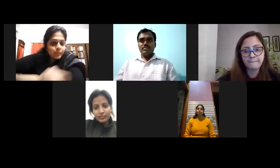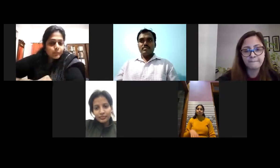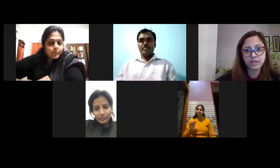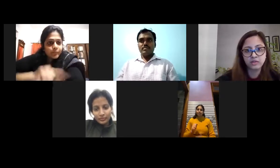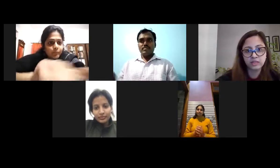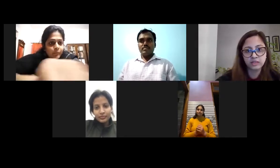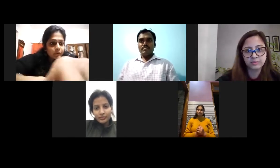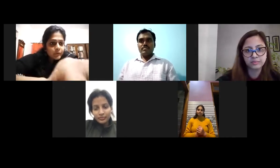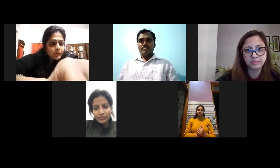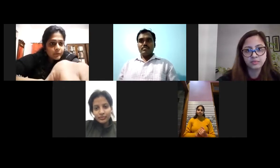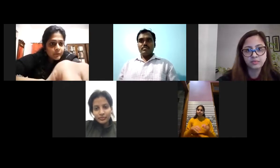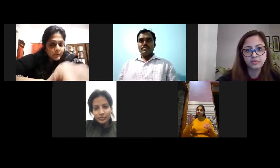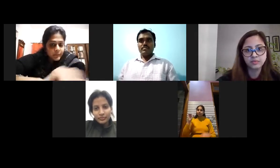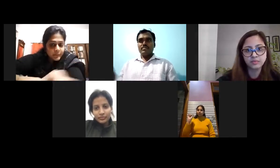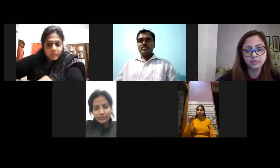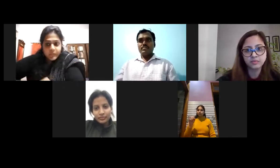Yeah, agree.